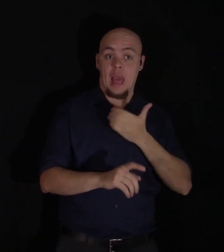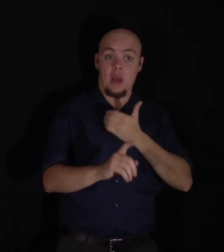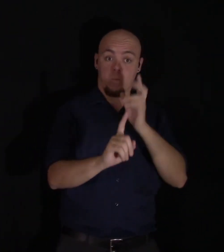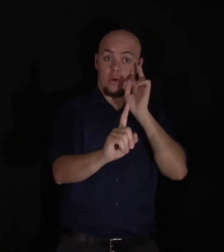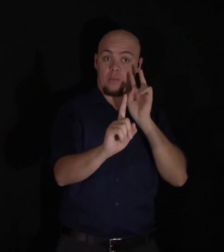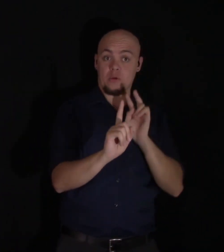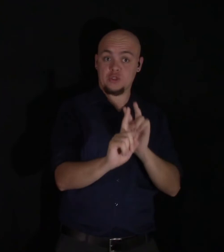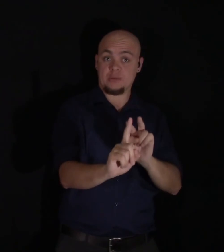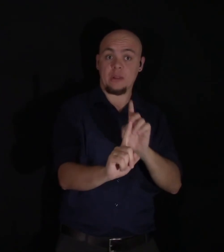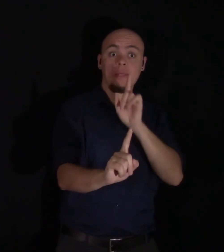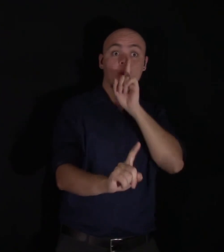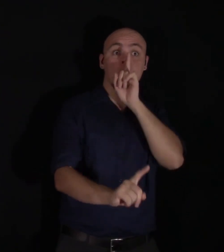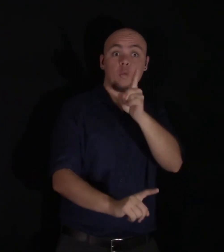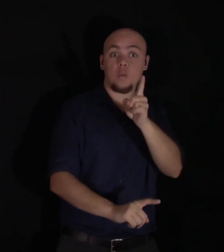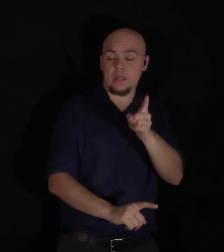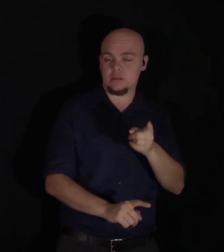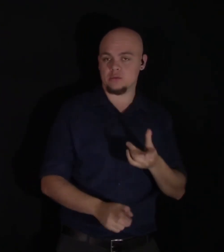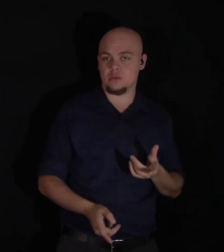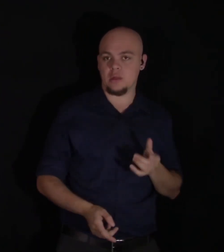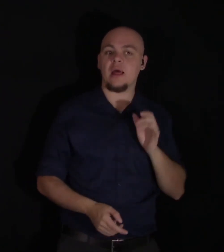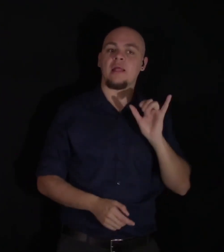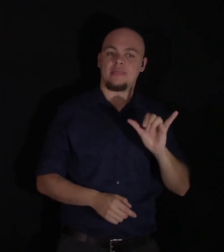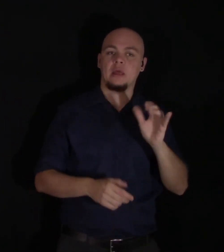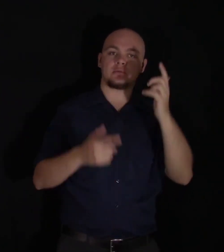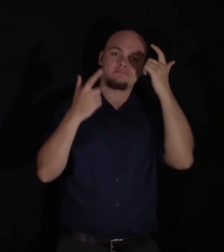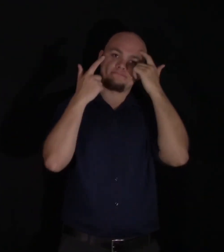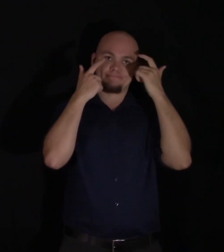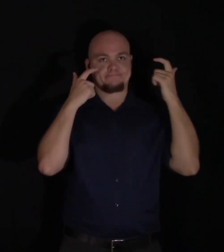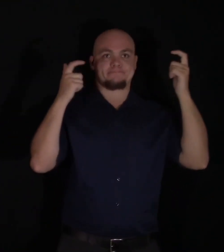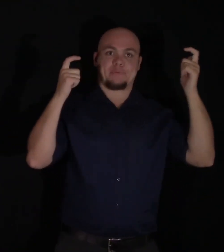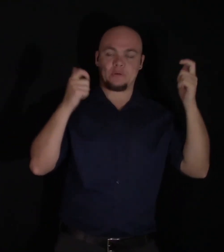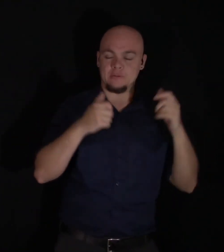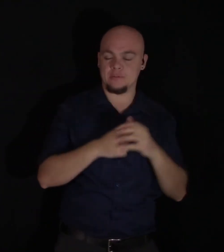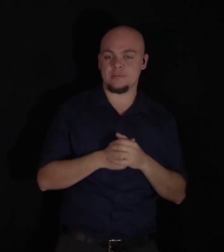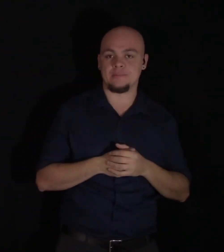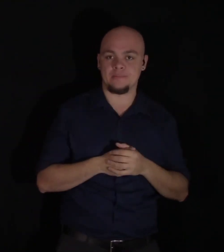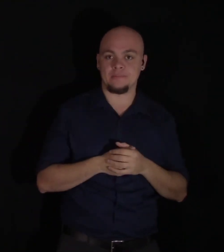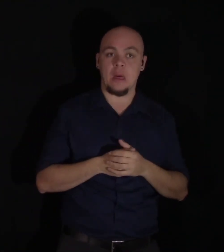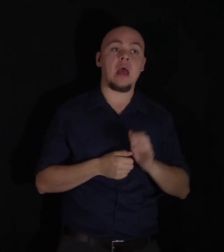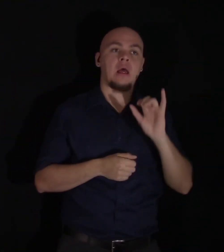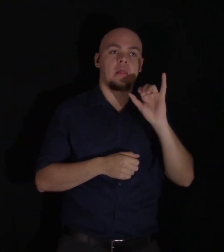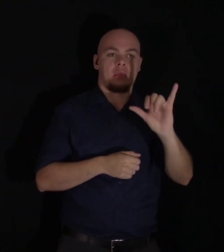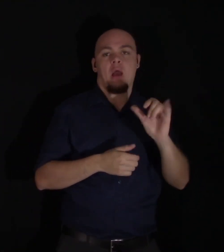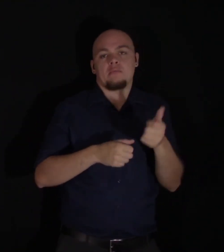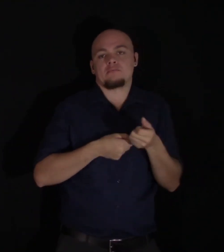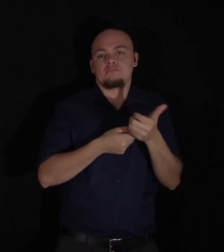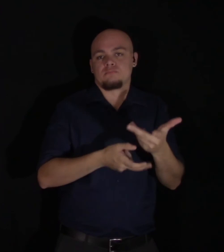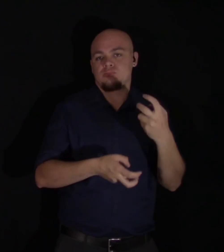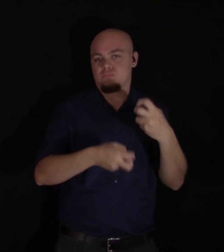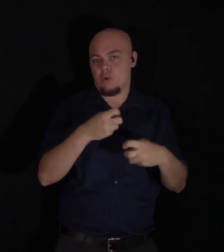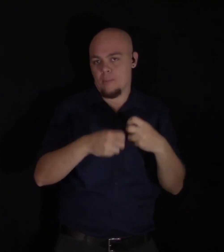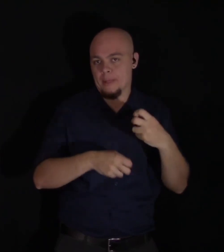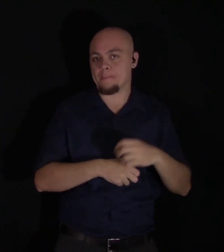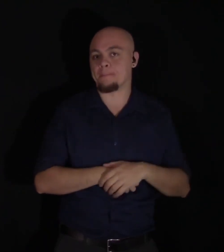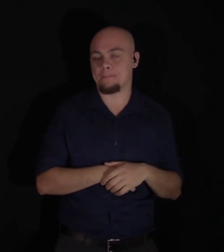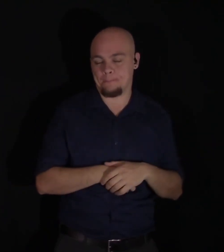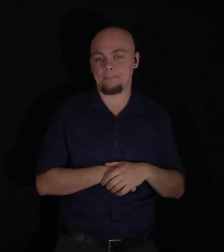real truth, that's hubris. And that will get us into trouble. Now,